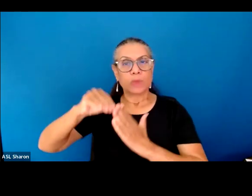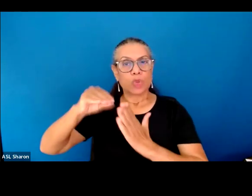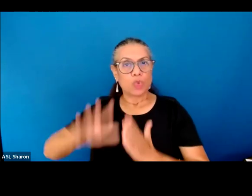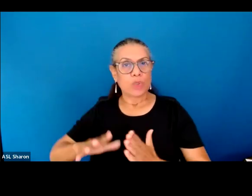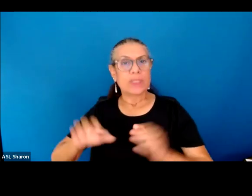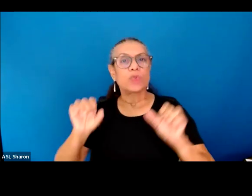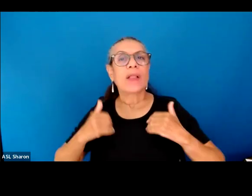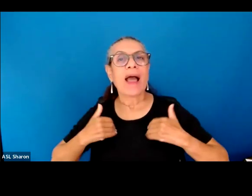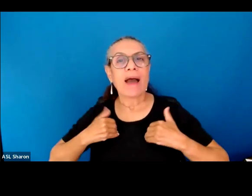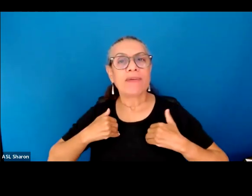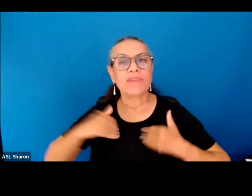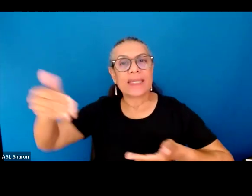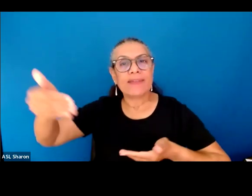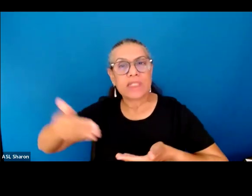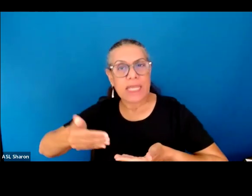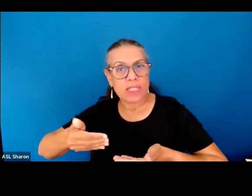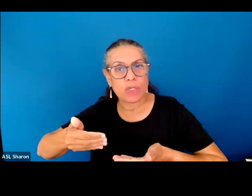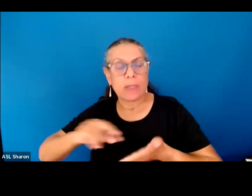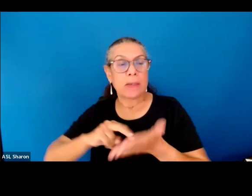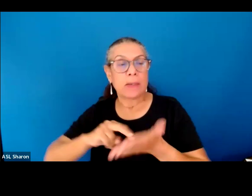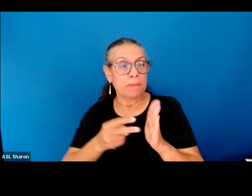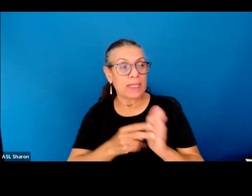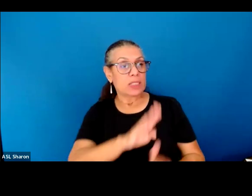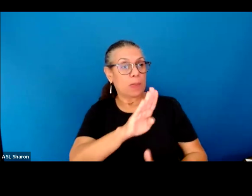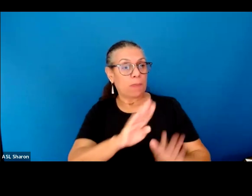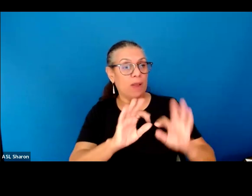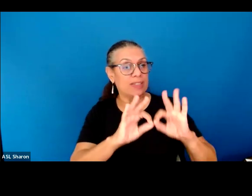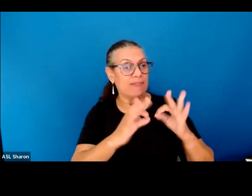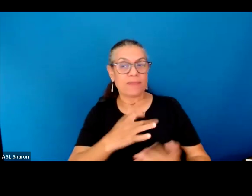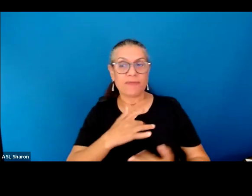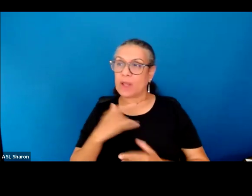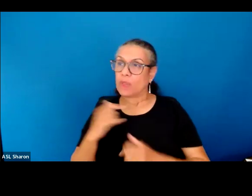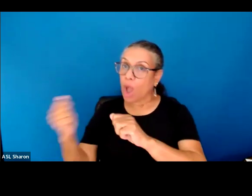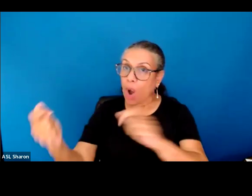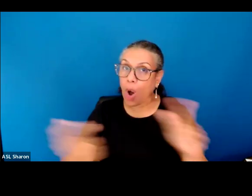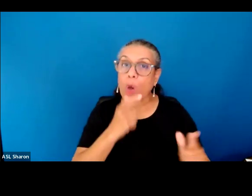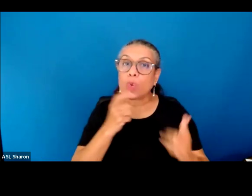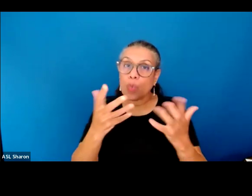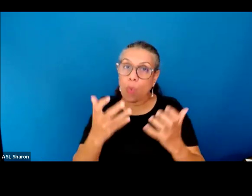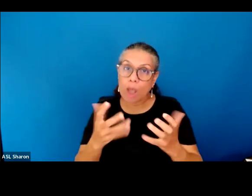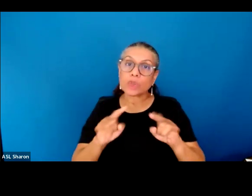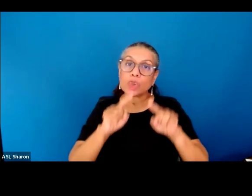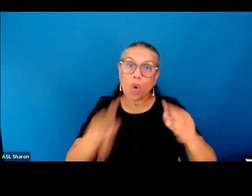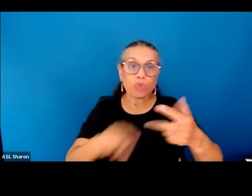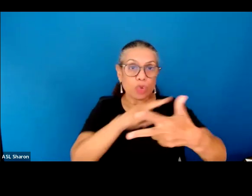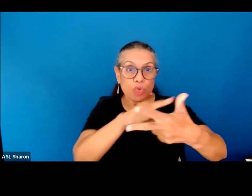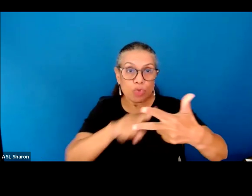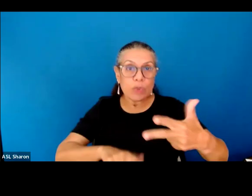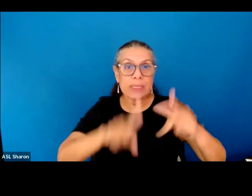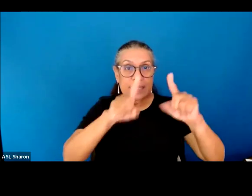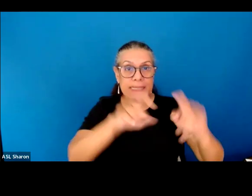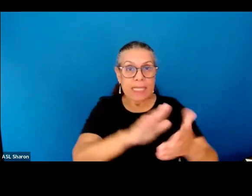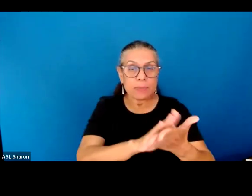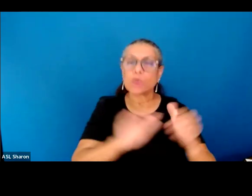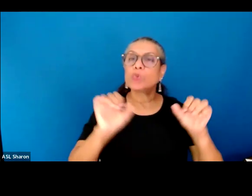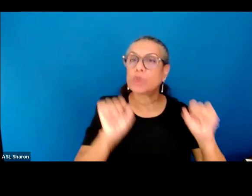invitation. And that would send a message to Boston families that all students interested in an exam school have access. And